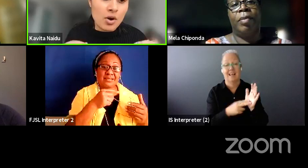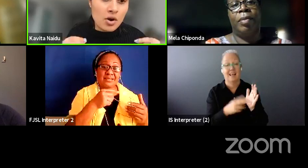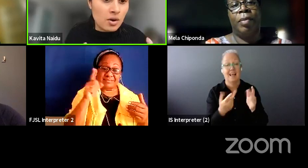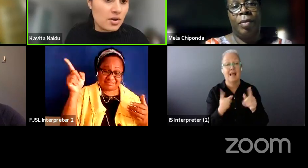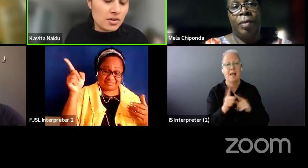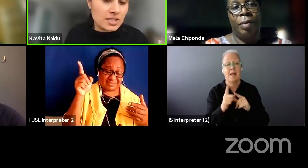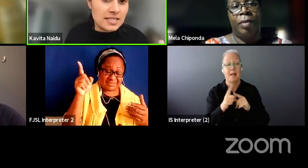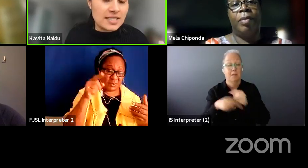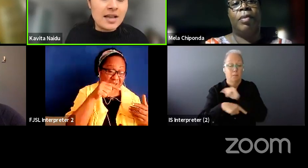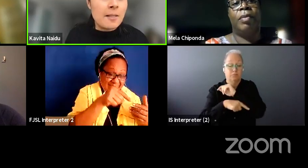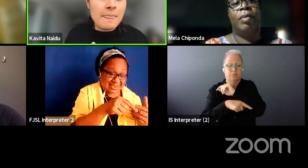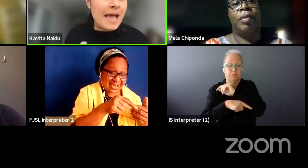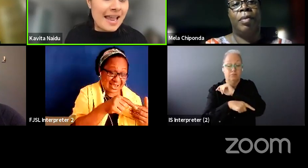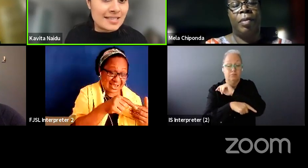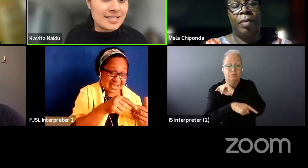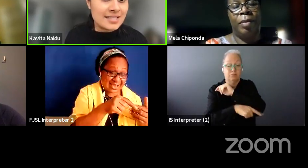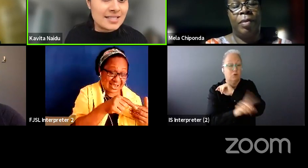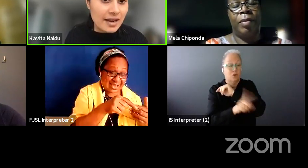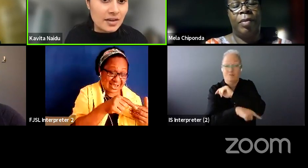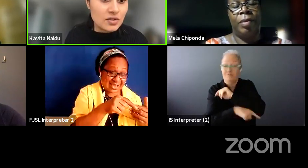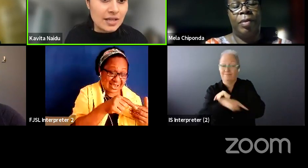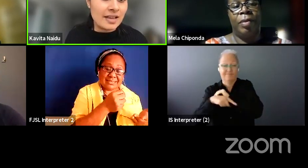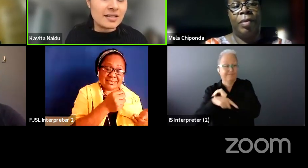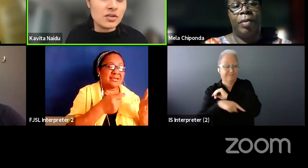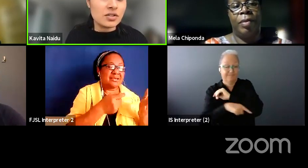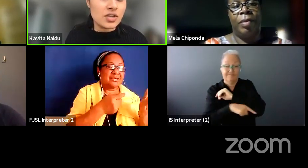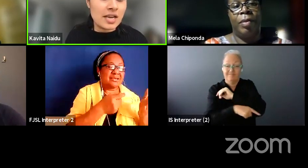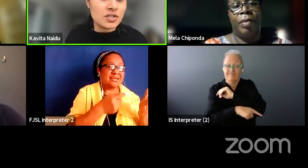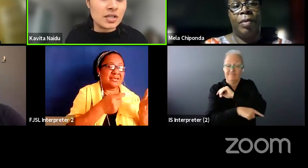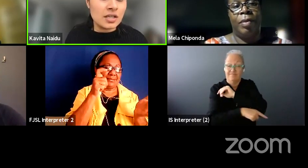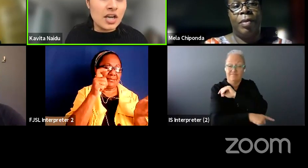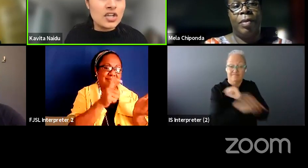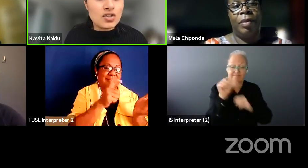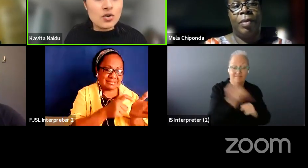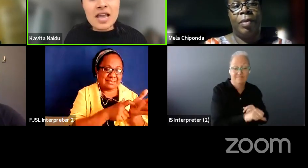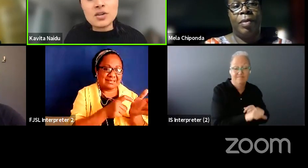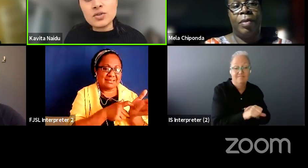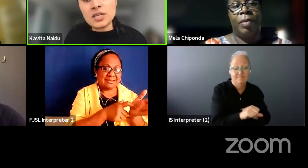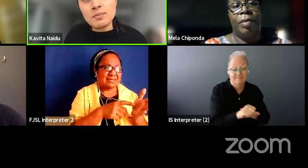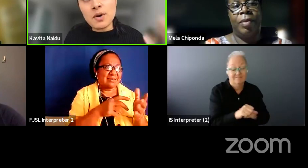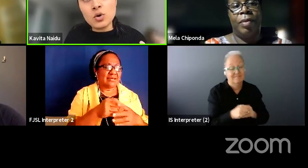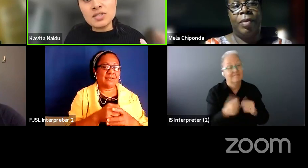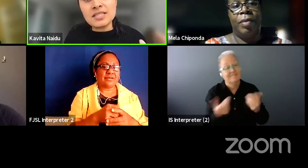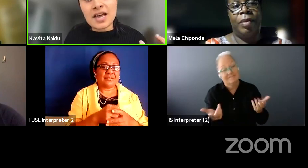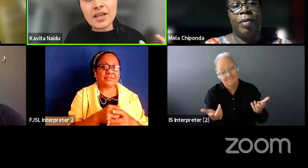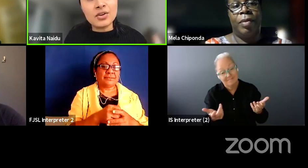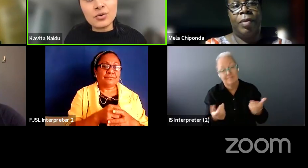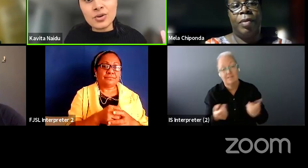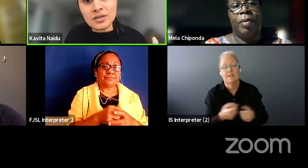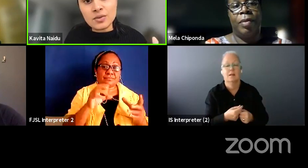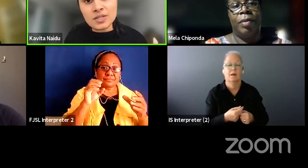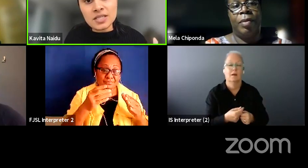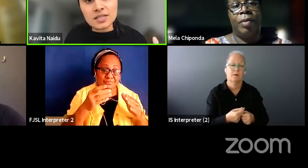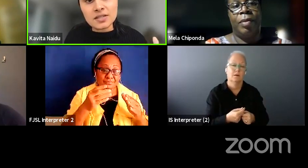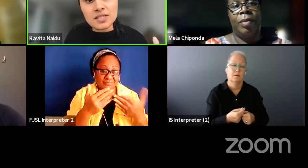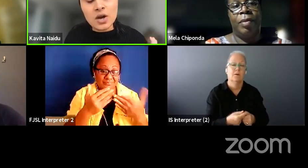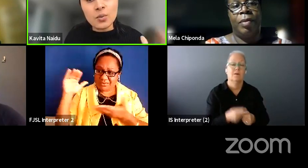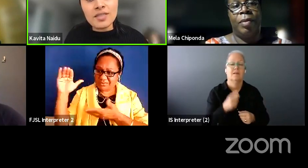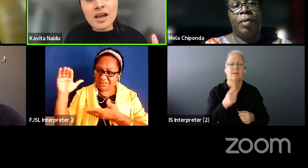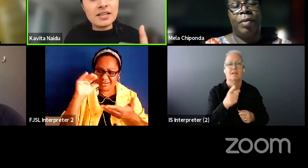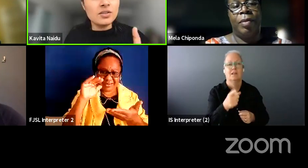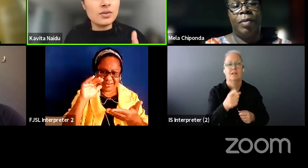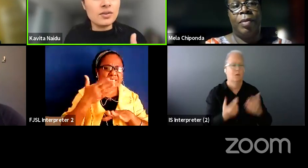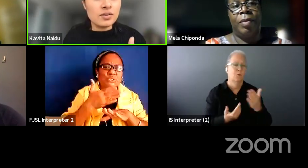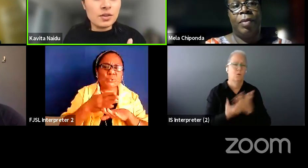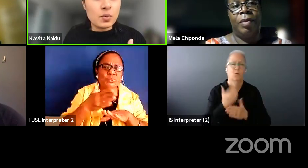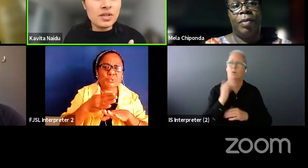labor, through our commodities. That has not changed, and that is not changing. So now to impose these other Green New Deals